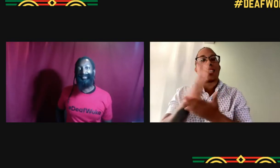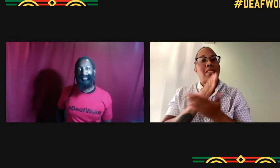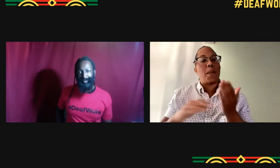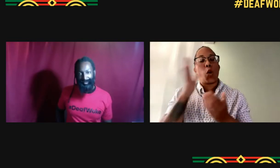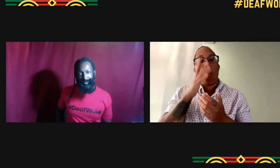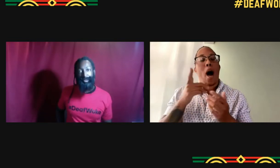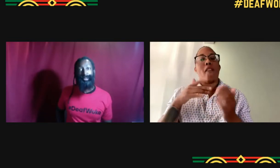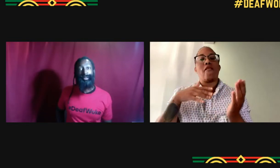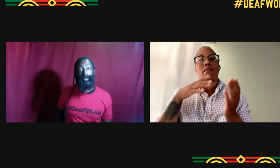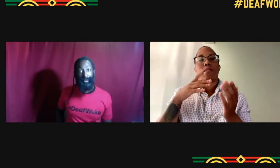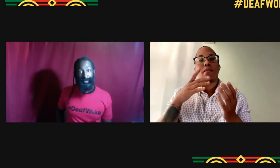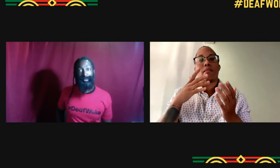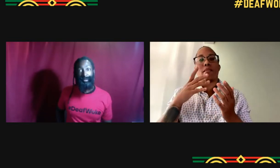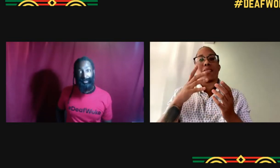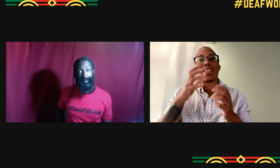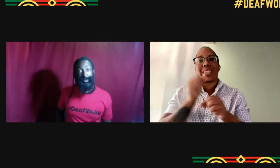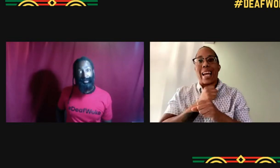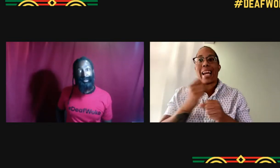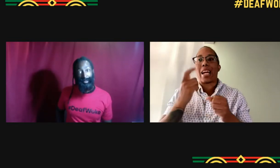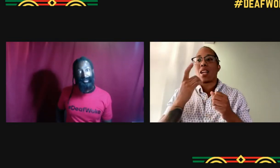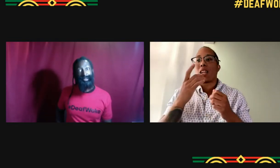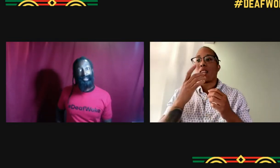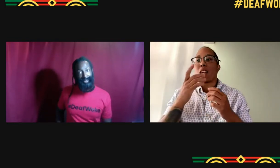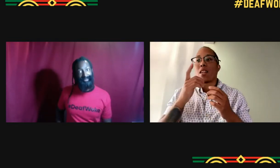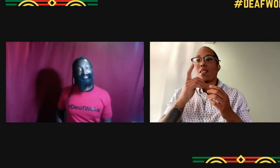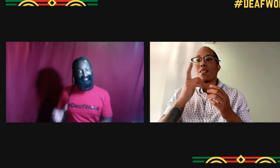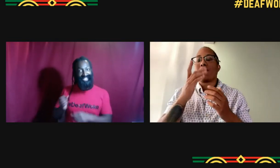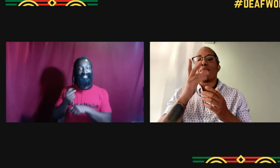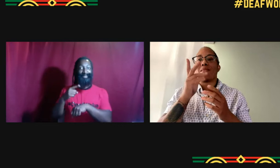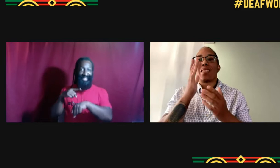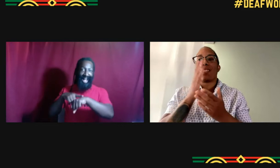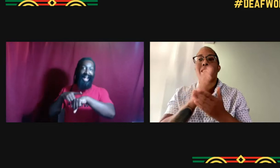more and more, but some will.